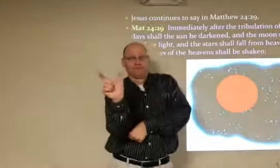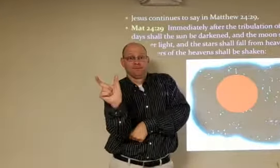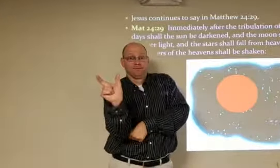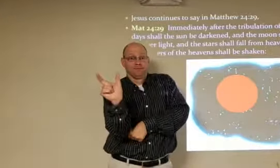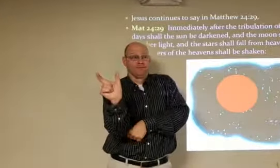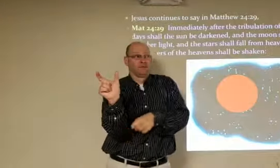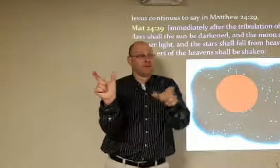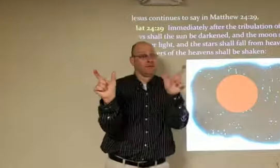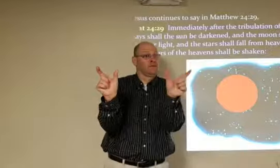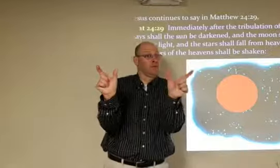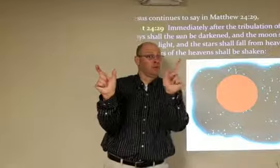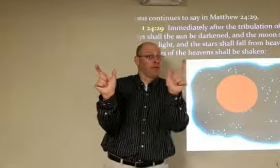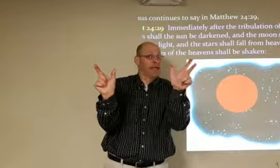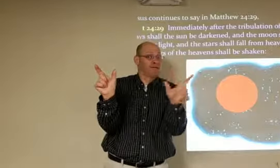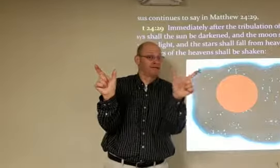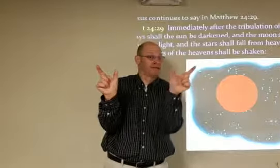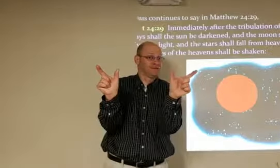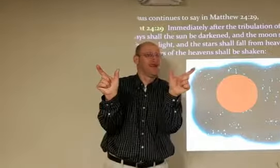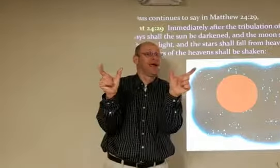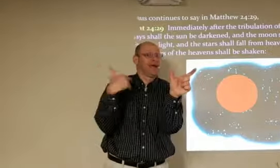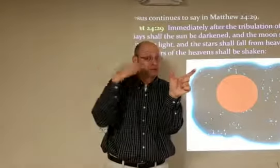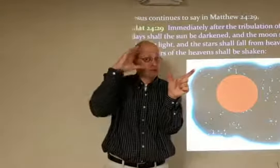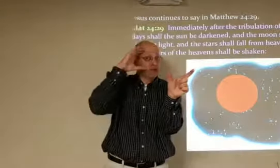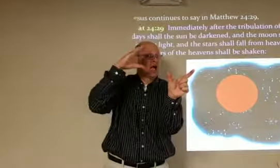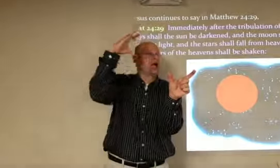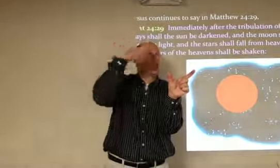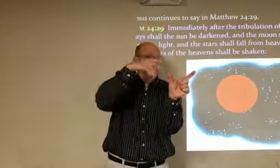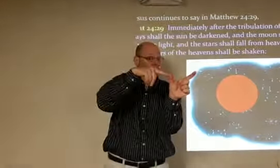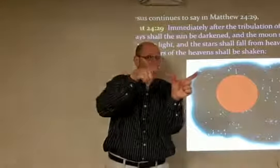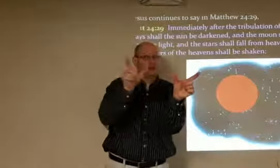It's 3.5 years turmoil. 3.5 years begin.